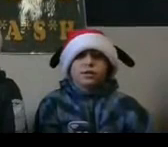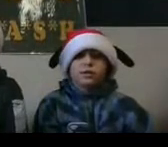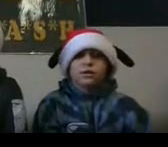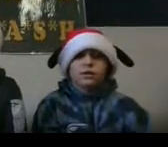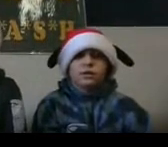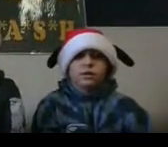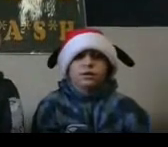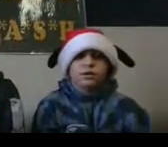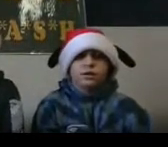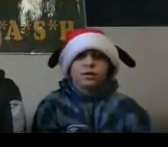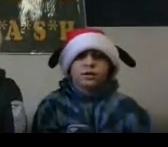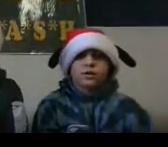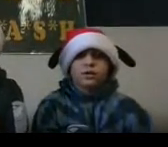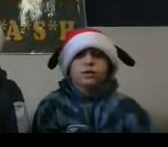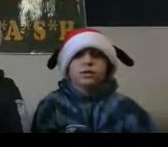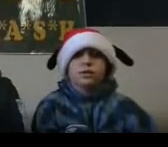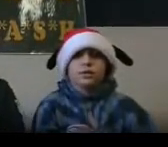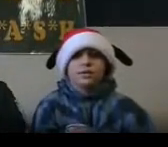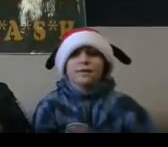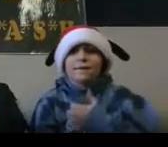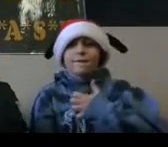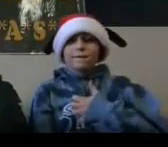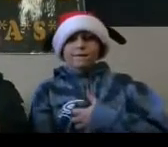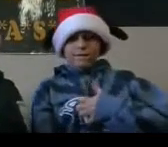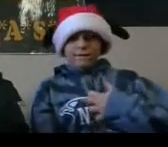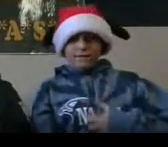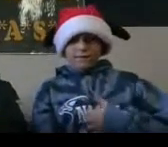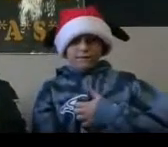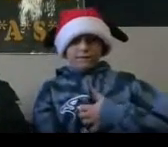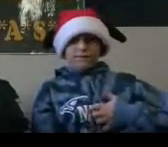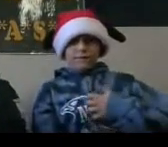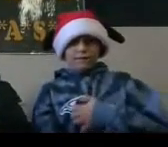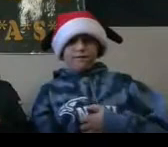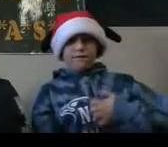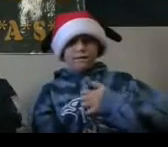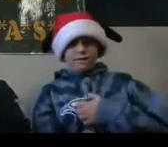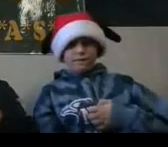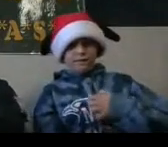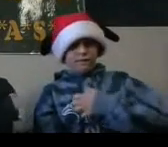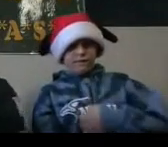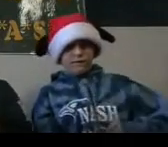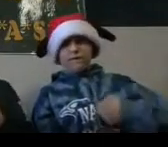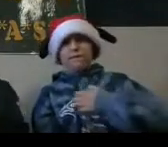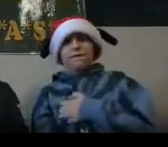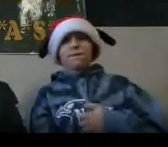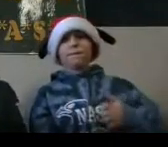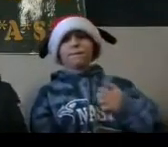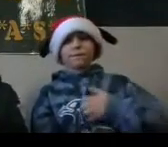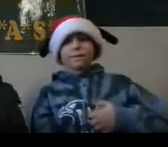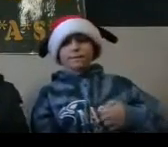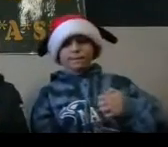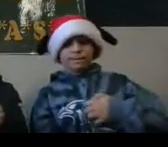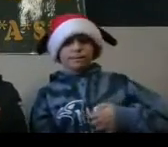week, sorry. To sign sorry, make your hand into a fist with knuckles out and rub it in a circular motion around your heart because you're